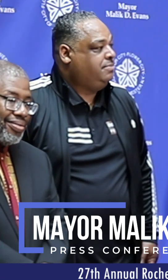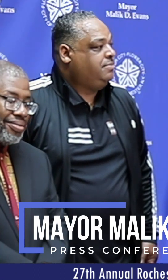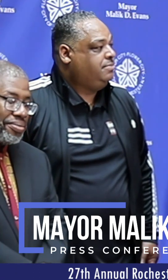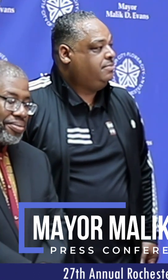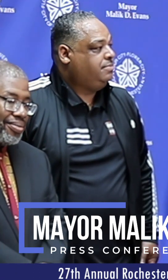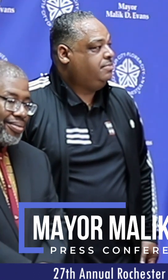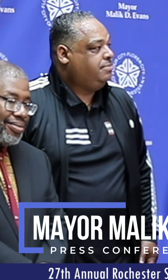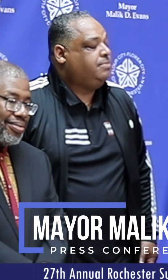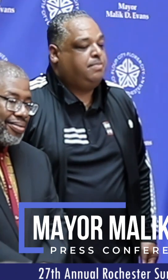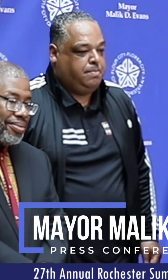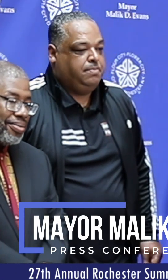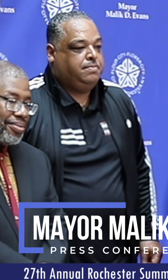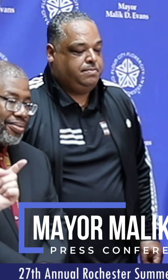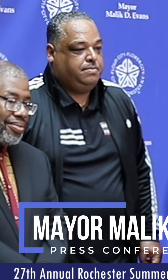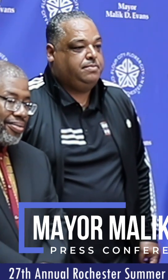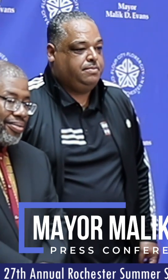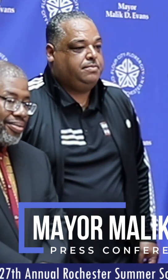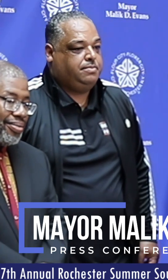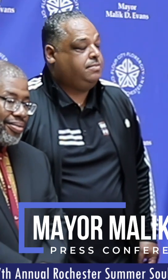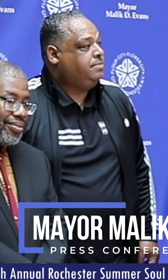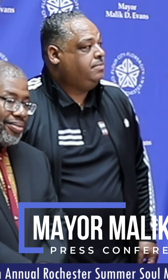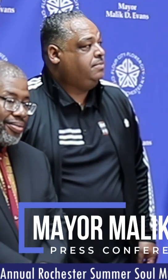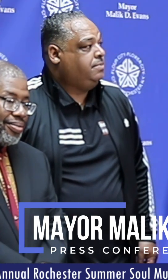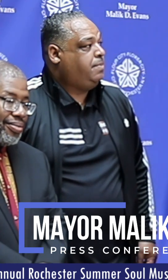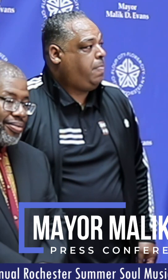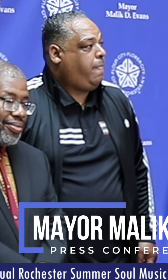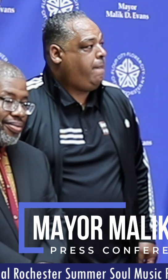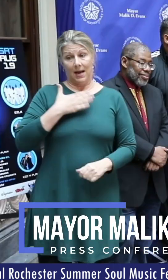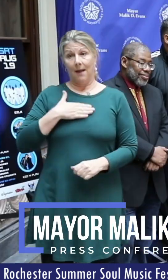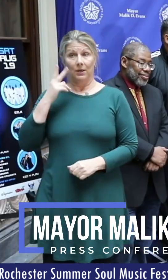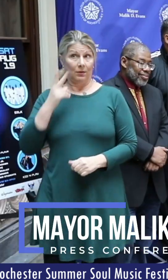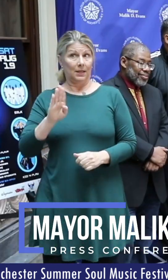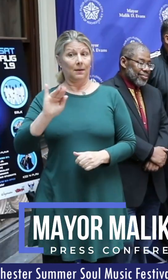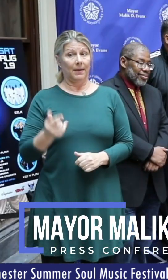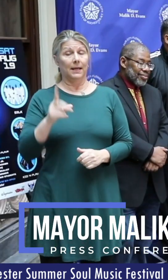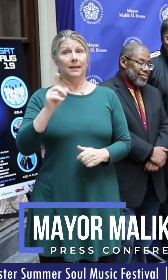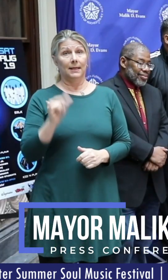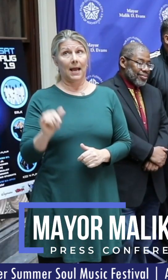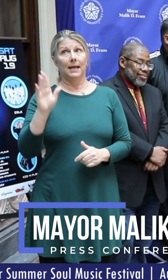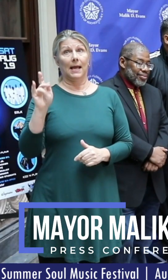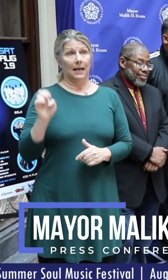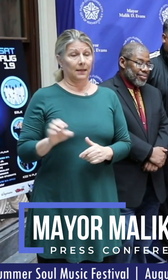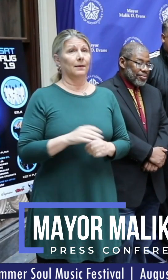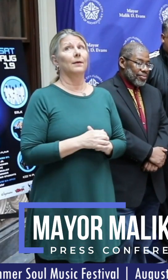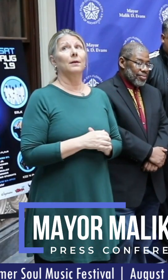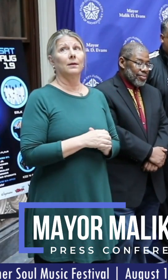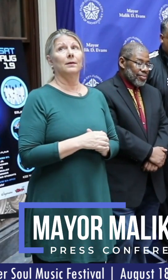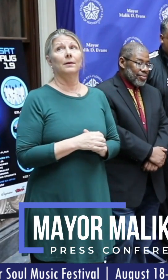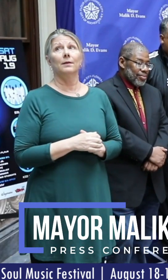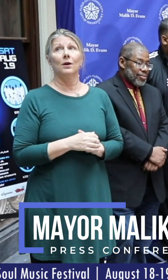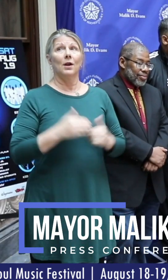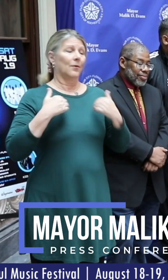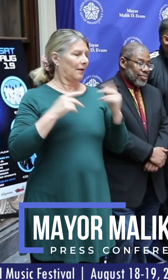he will be here in Rochester. So we are absolutely so happy to see Big Daddy Kane. And then, you know, hip-hop it runs the trajectory. You know, you